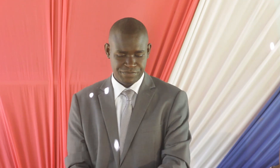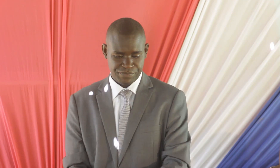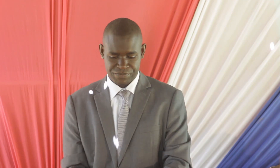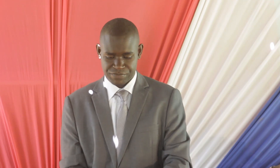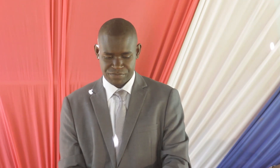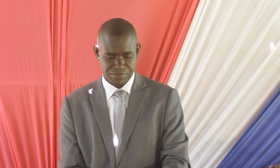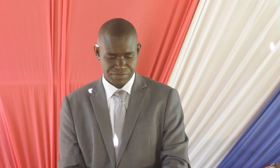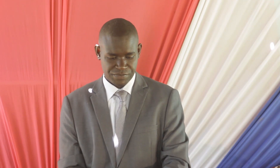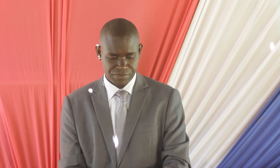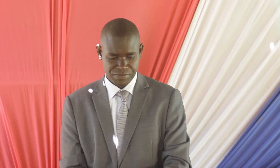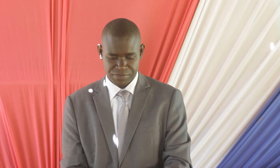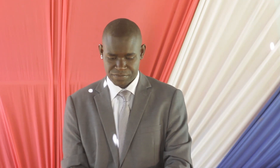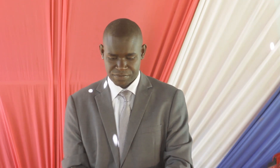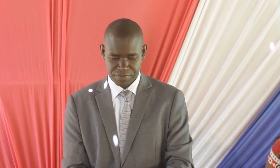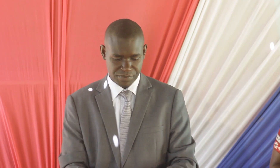verses 4.